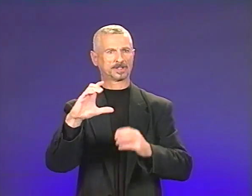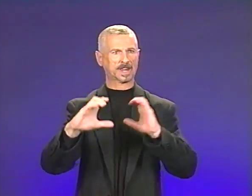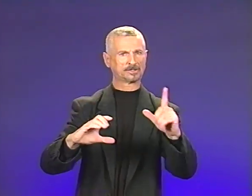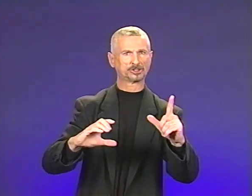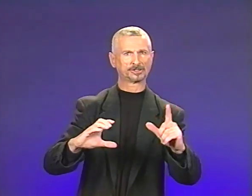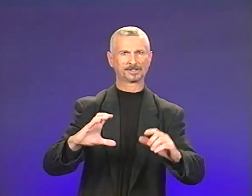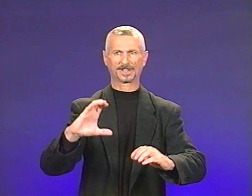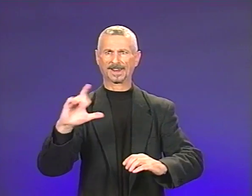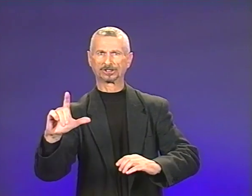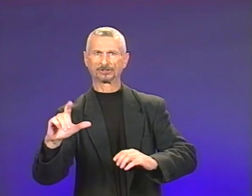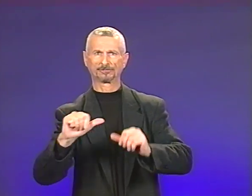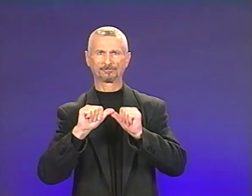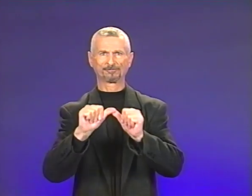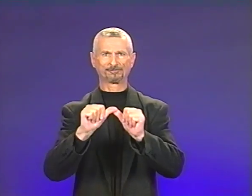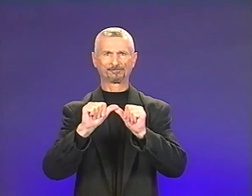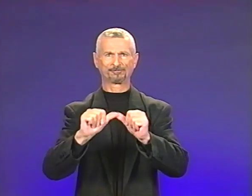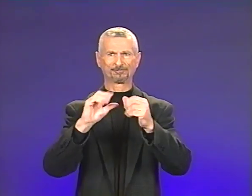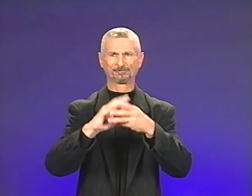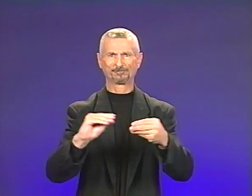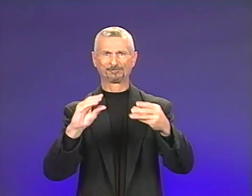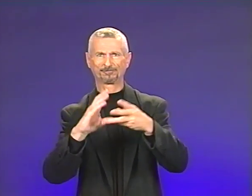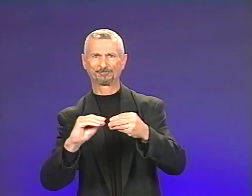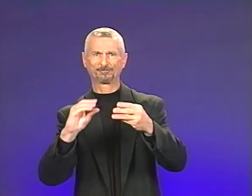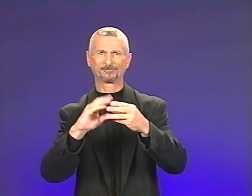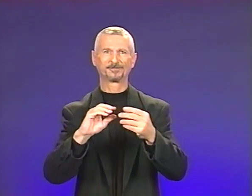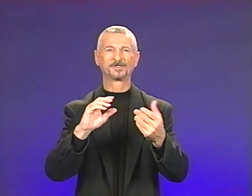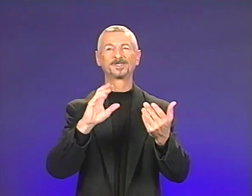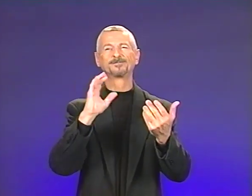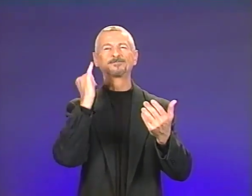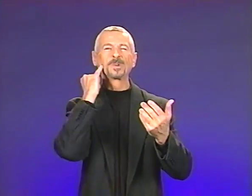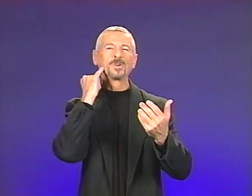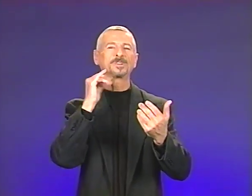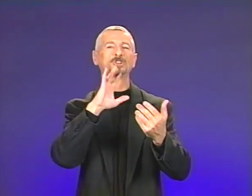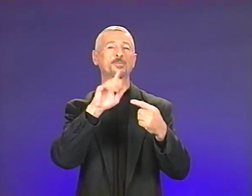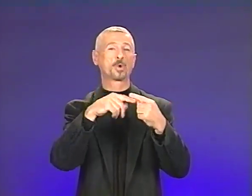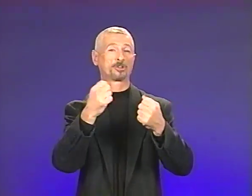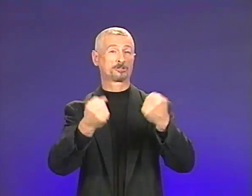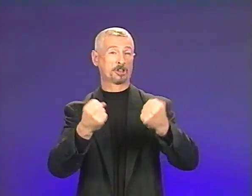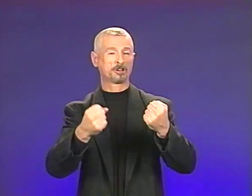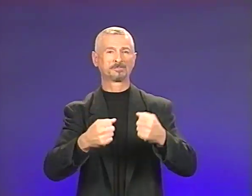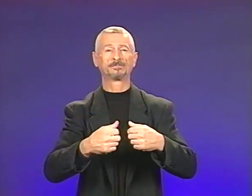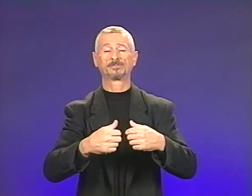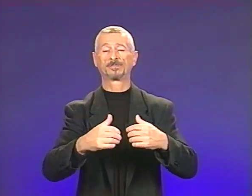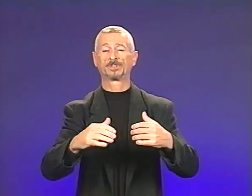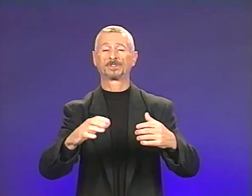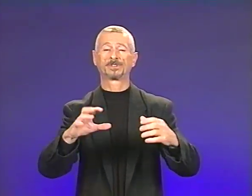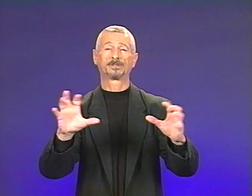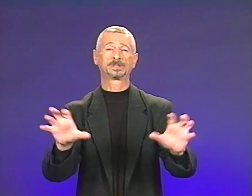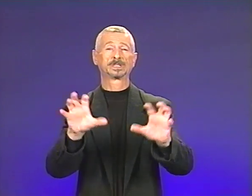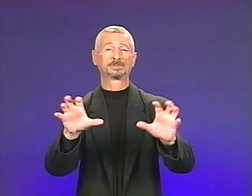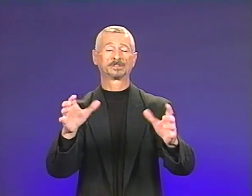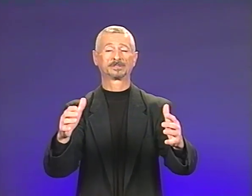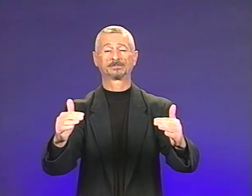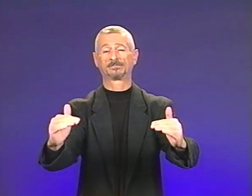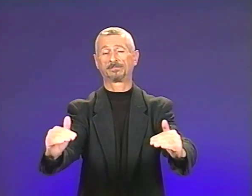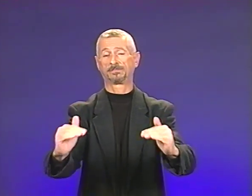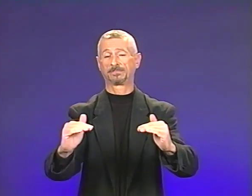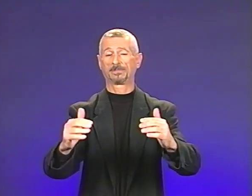Stories can also be told exclusively with classifier predicates. A vivid visual description of a car can be created with